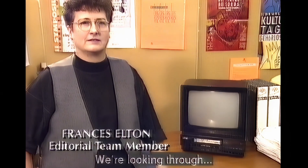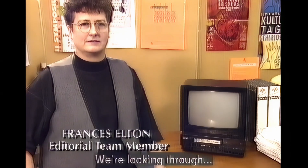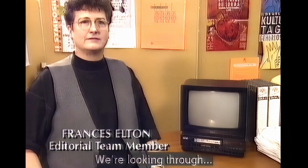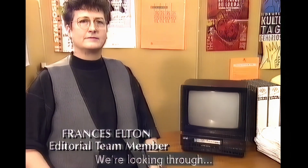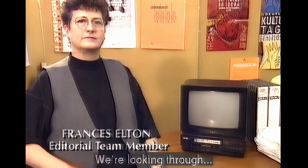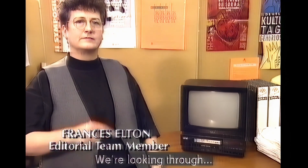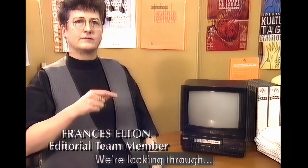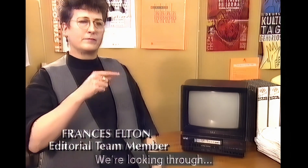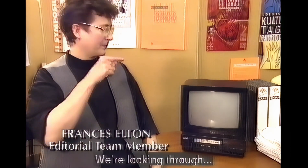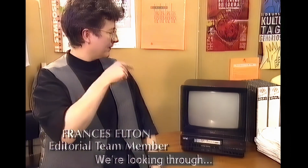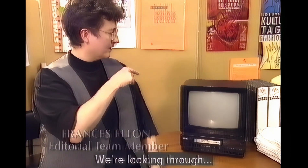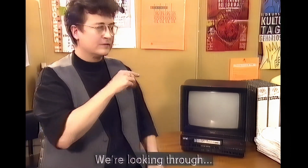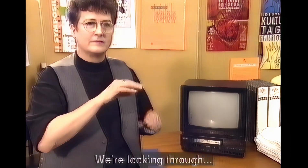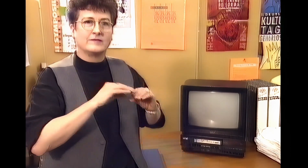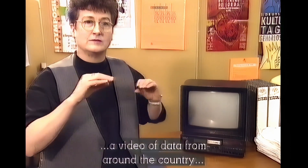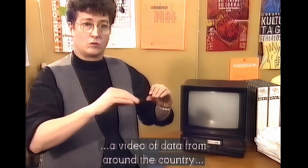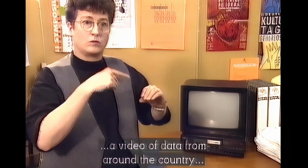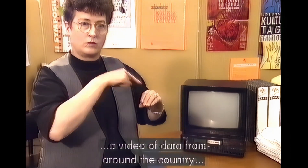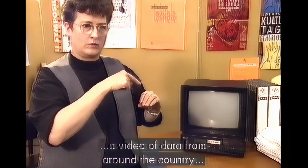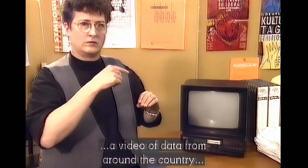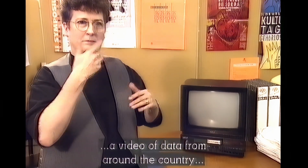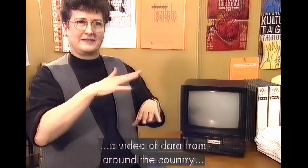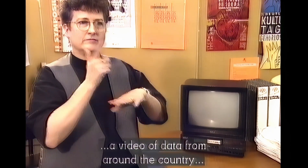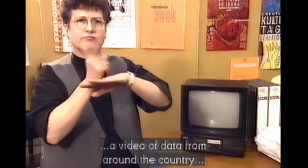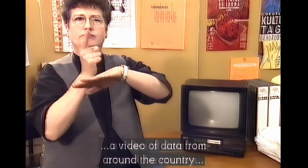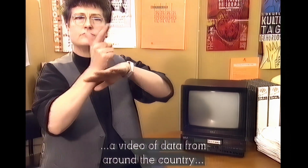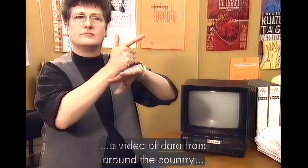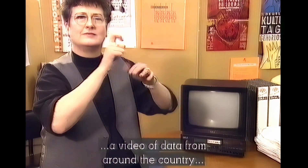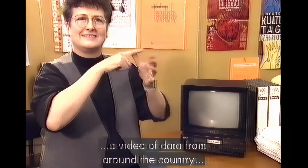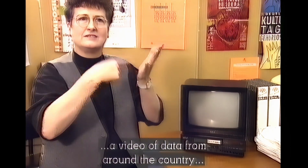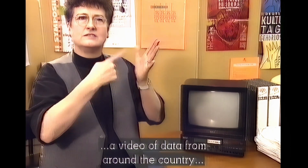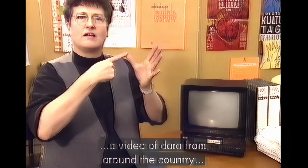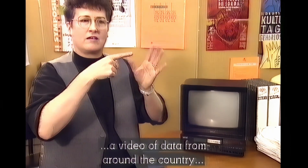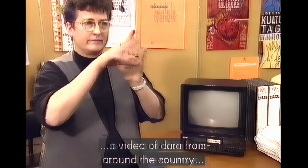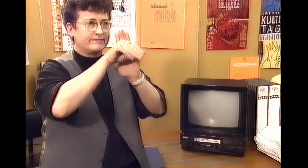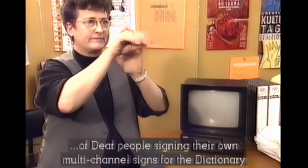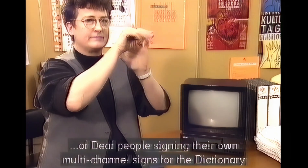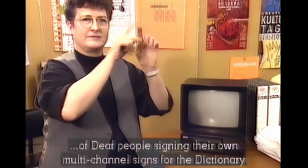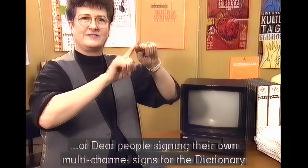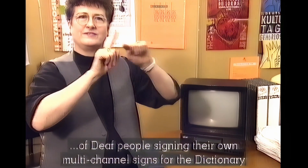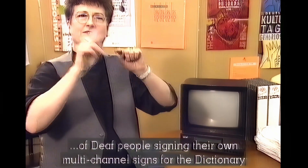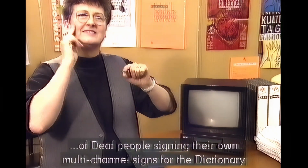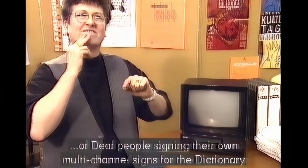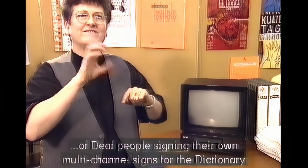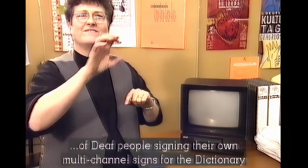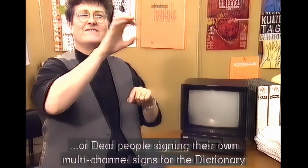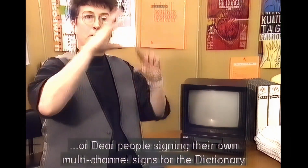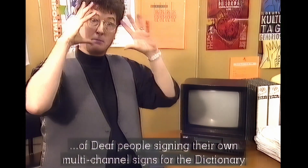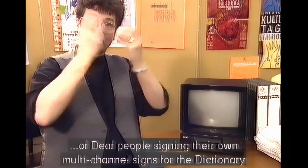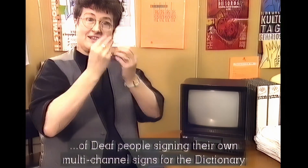What we're doing here is looking through a video of data that we've collected from around the country of different deaf people signing their own multi-channel